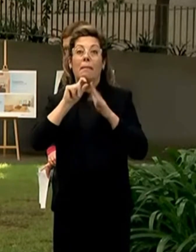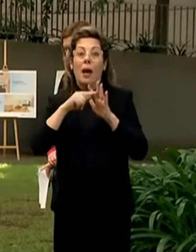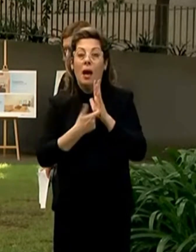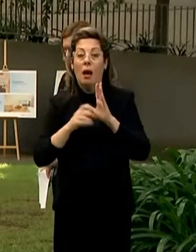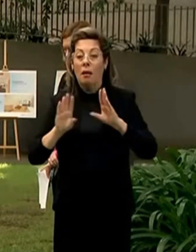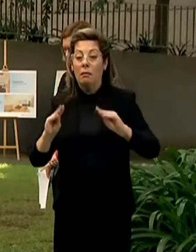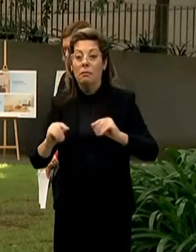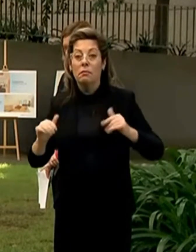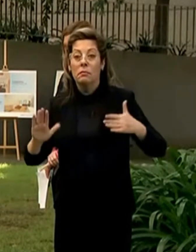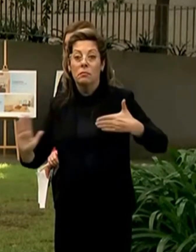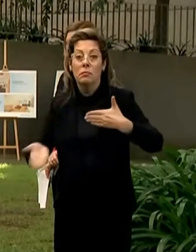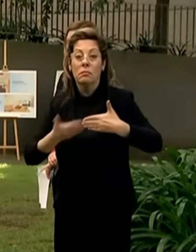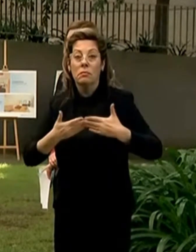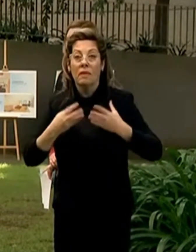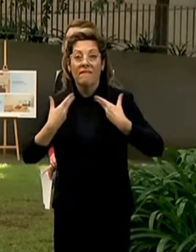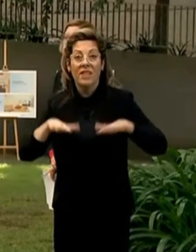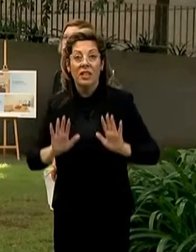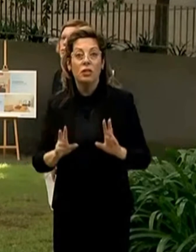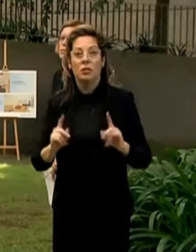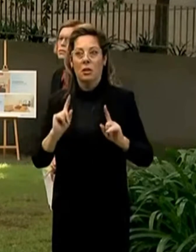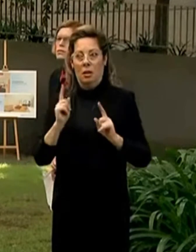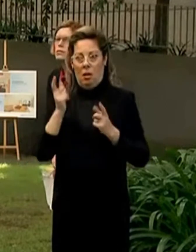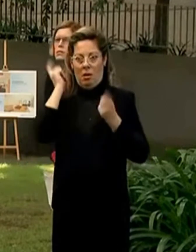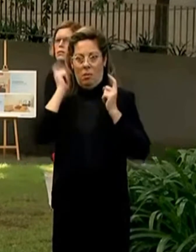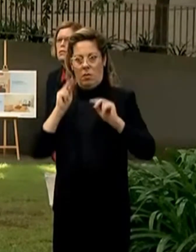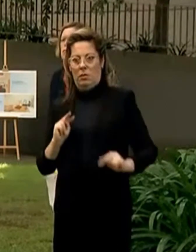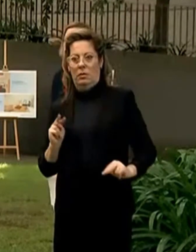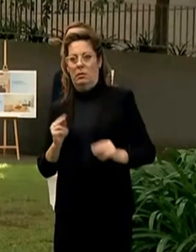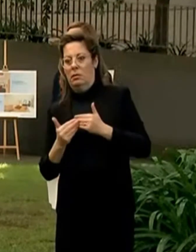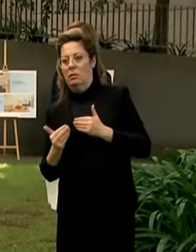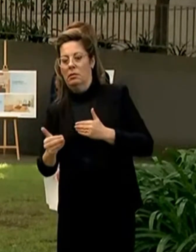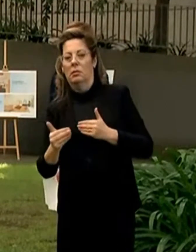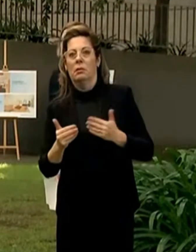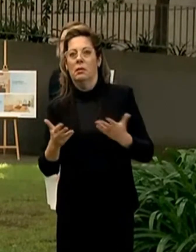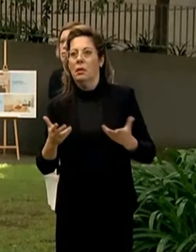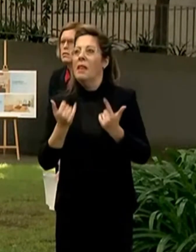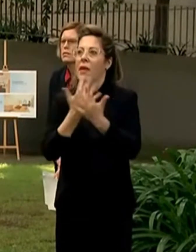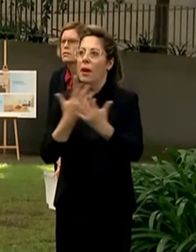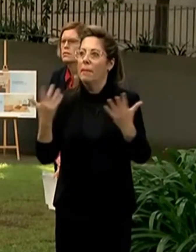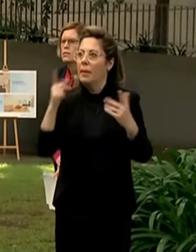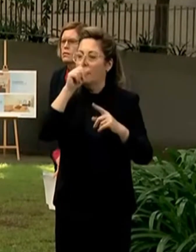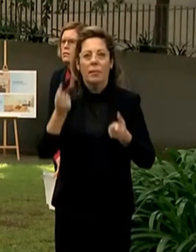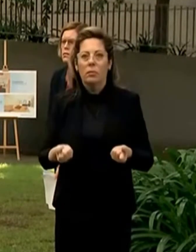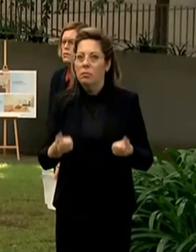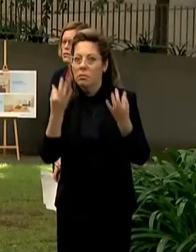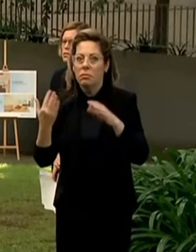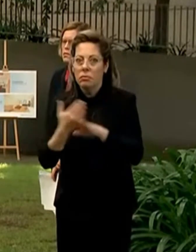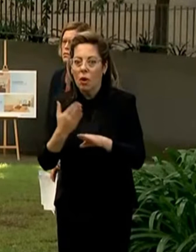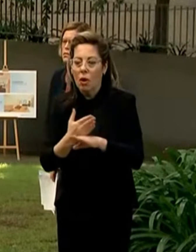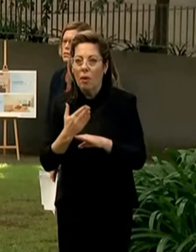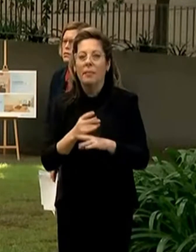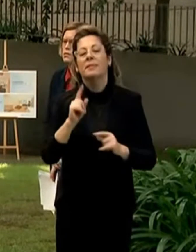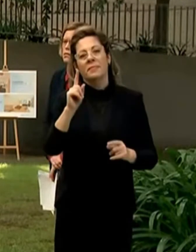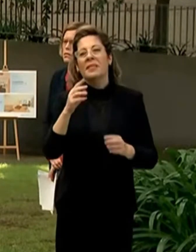Victoria won't be available to the rest of Australia, and that puts additional pressure on New South Wales. So there are all these things we need to worry about, but there are always